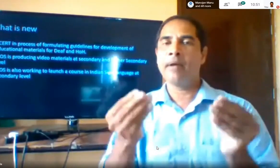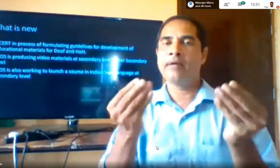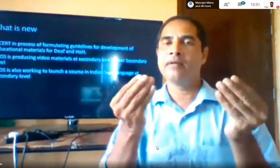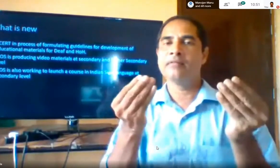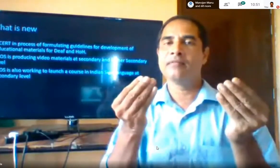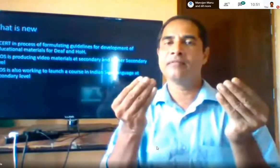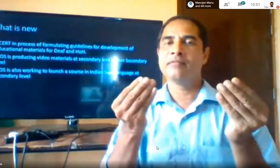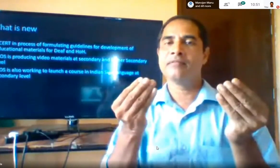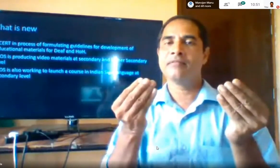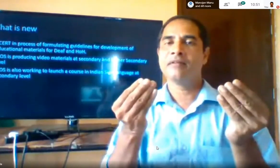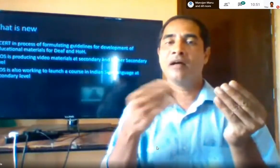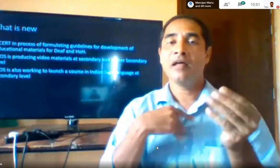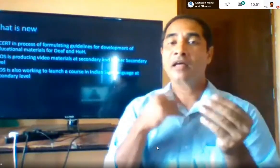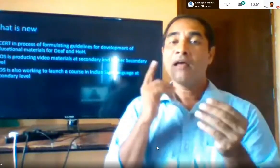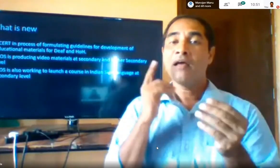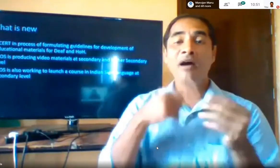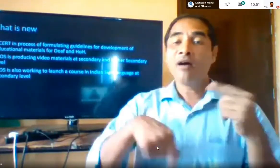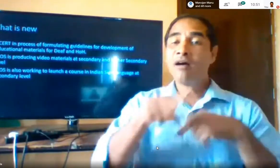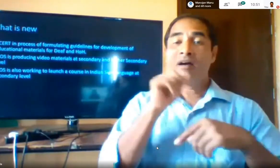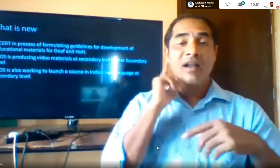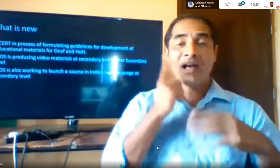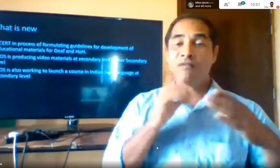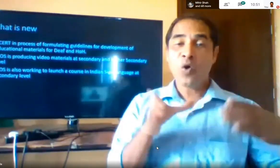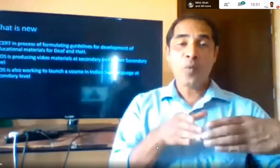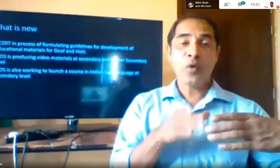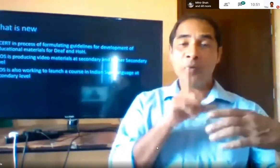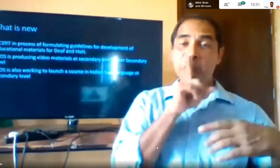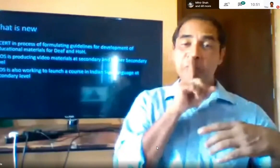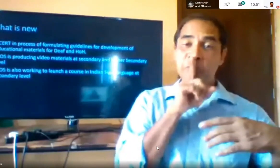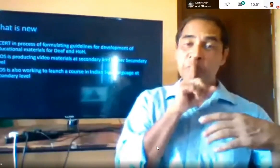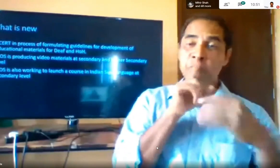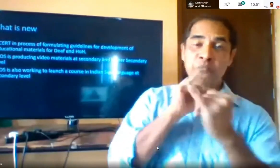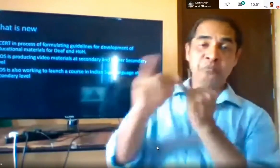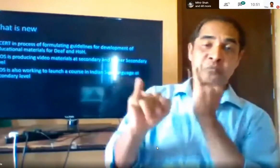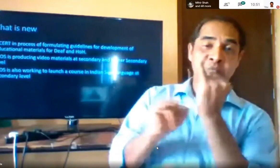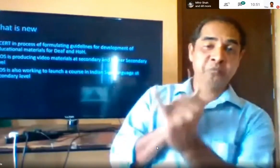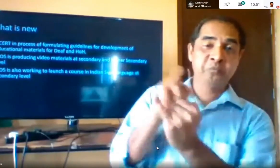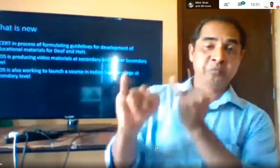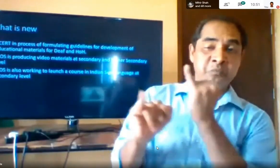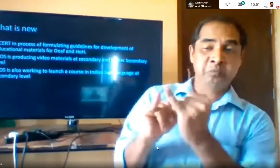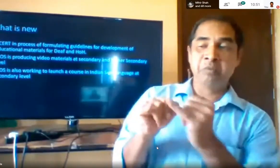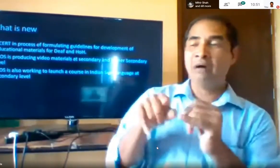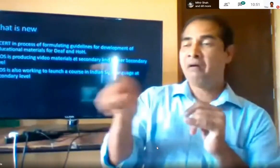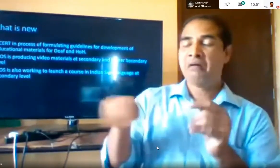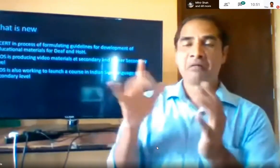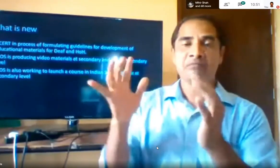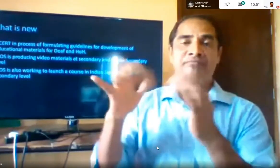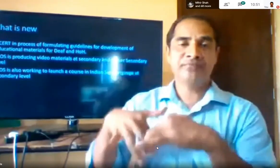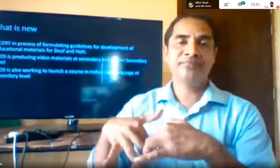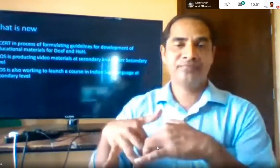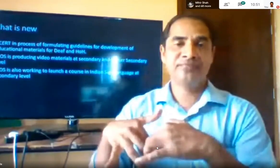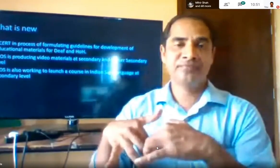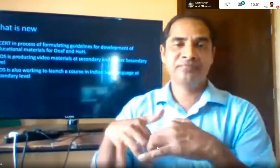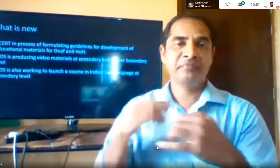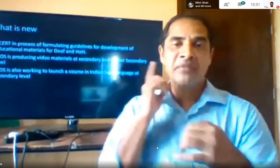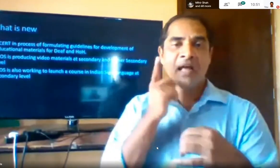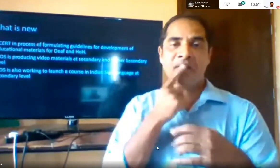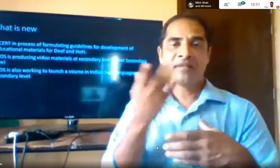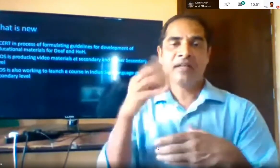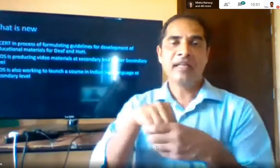this will be applied everywhere and education will become better. We can't blame the government.